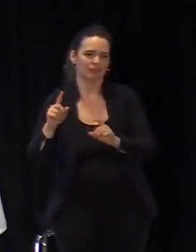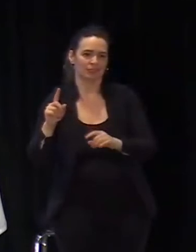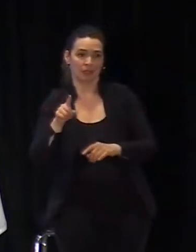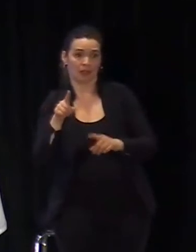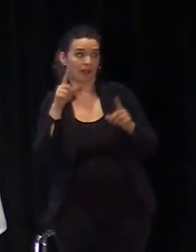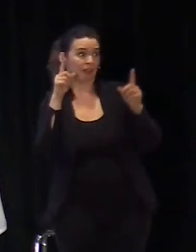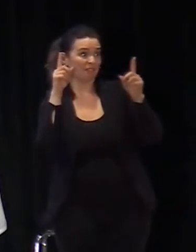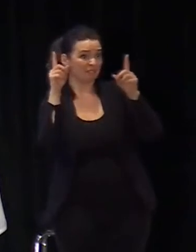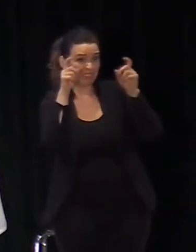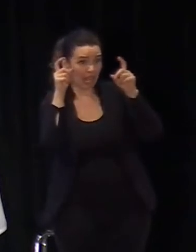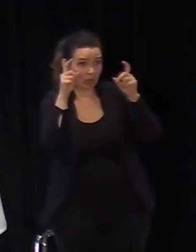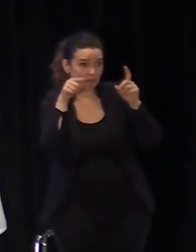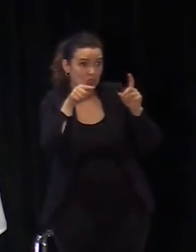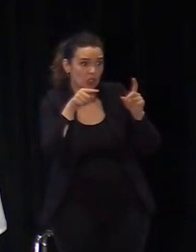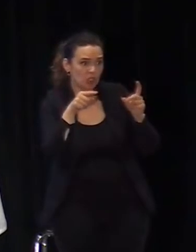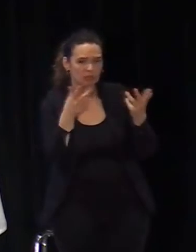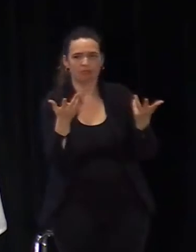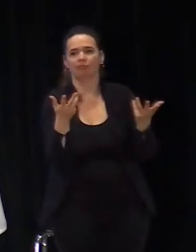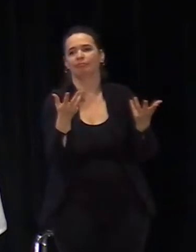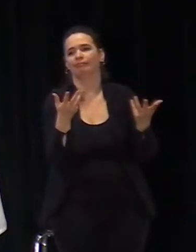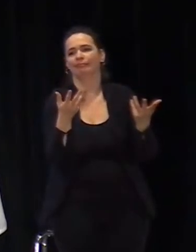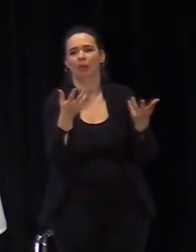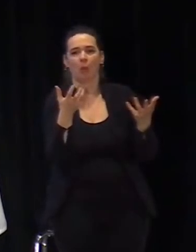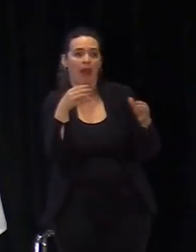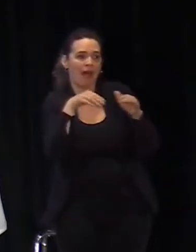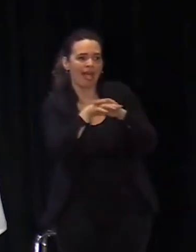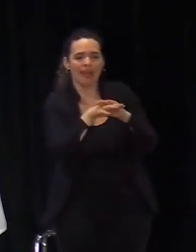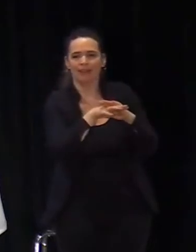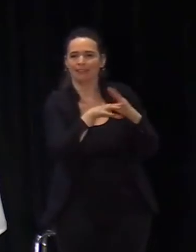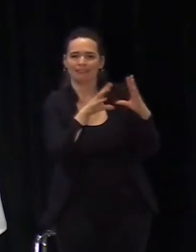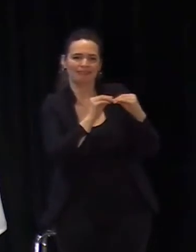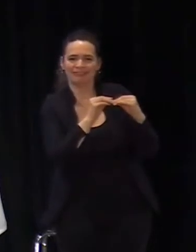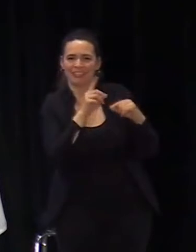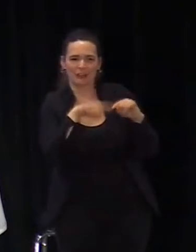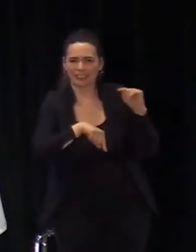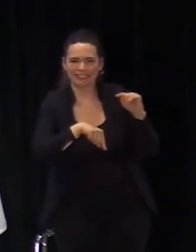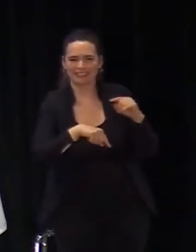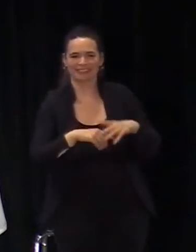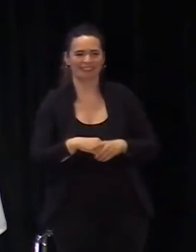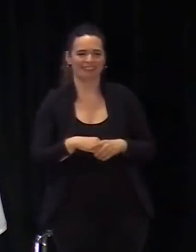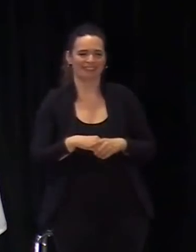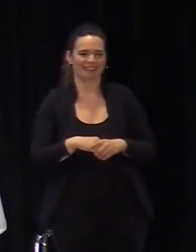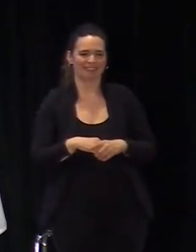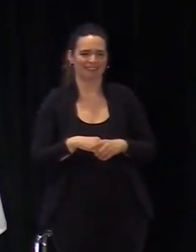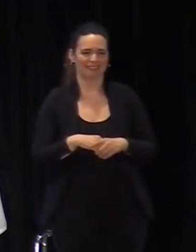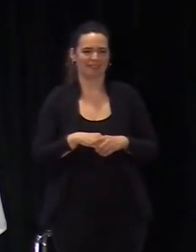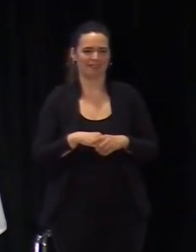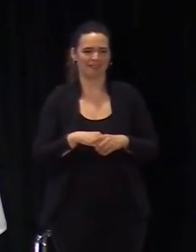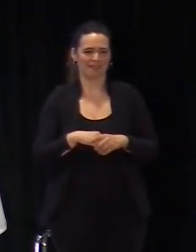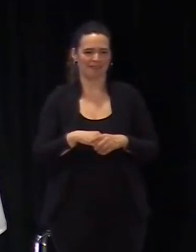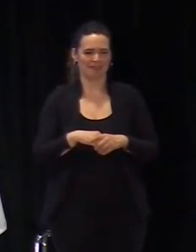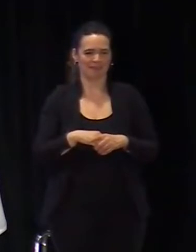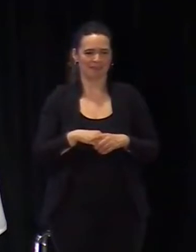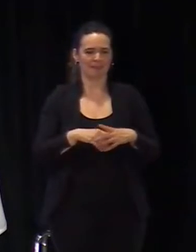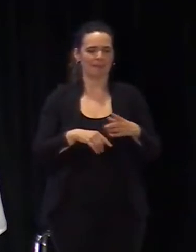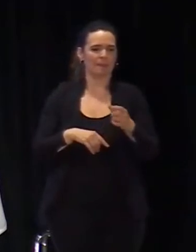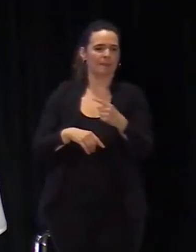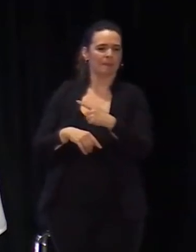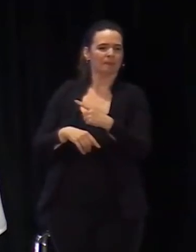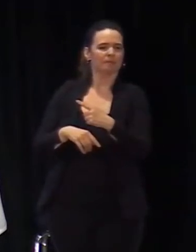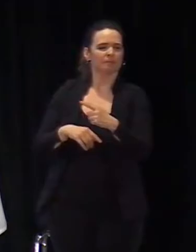people going to get COVID tested right now in the community, and are they down? Yeah, they are. So symptomatic testing is down. That's